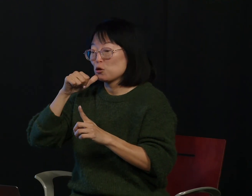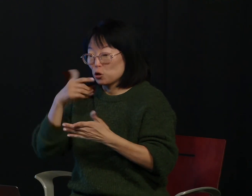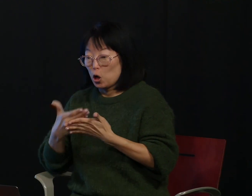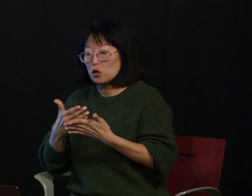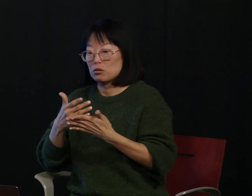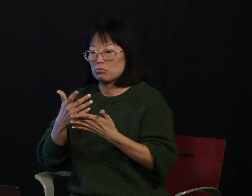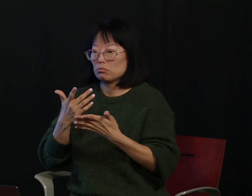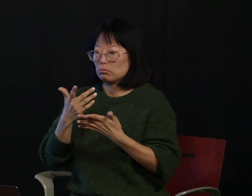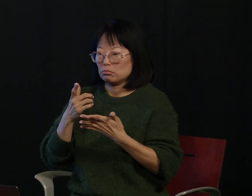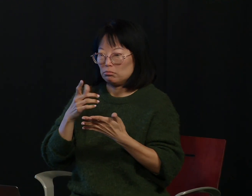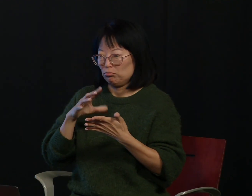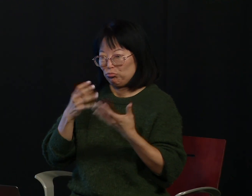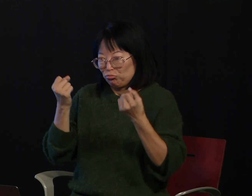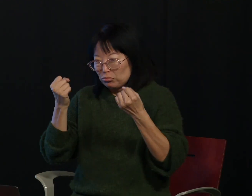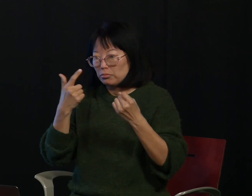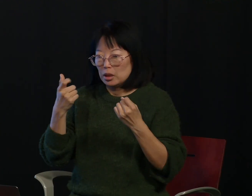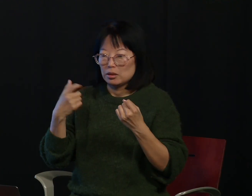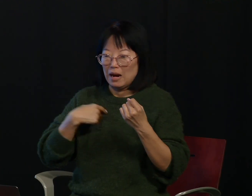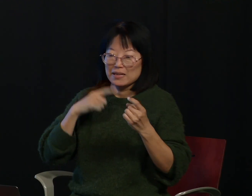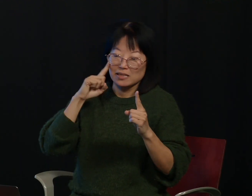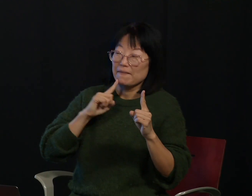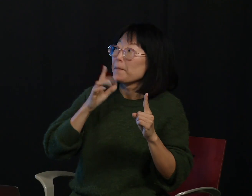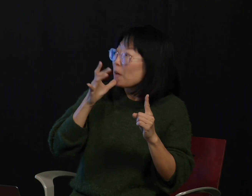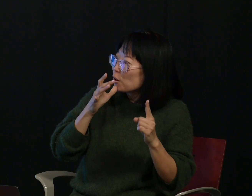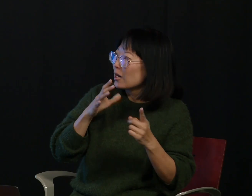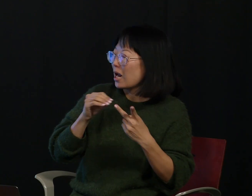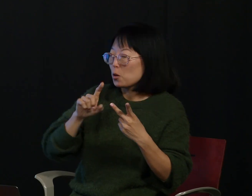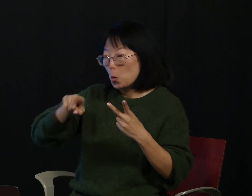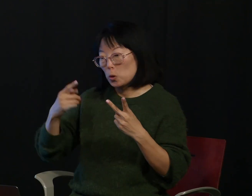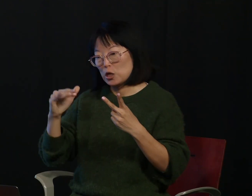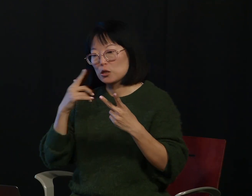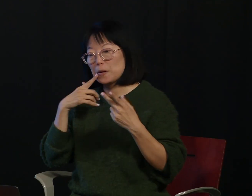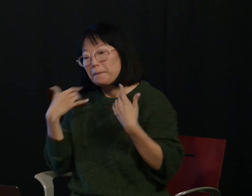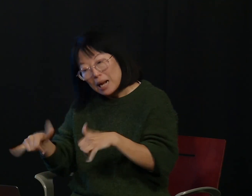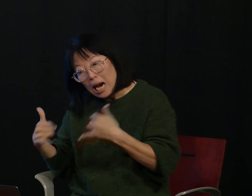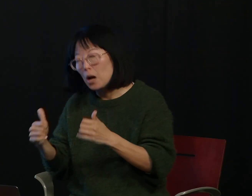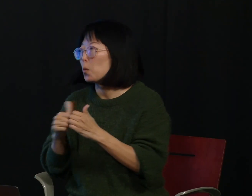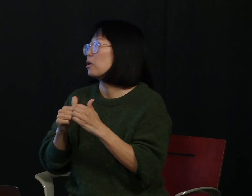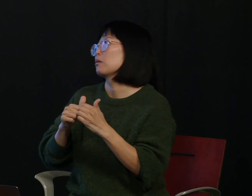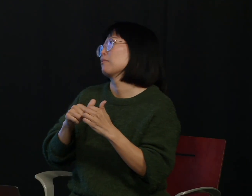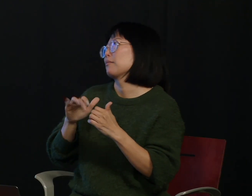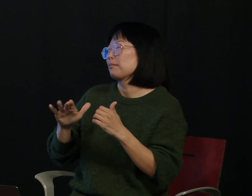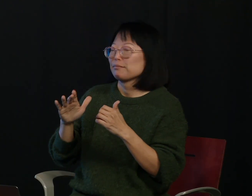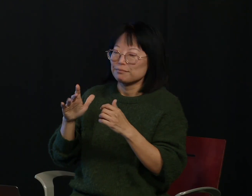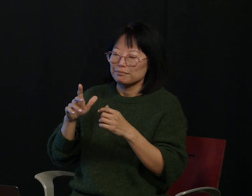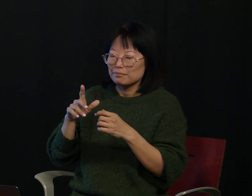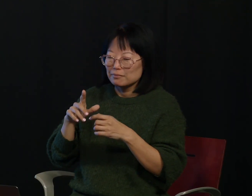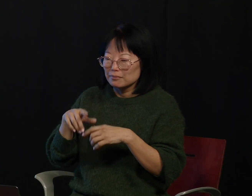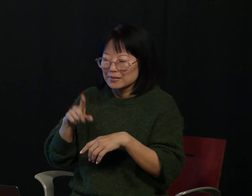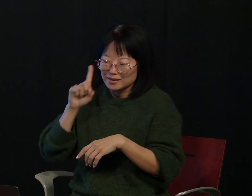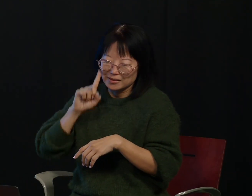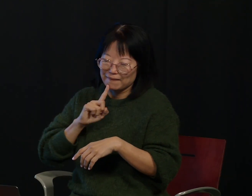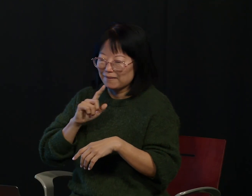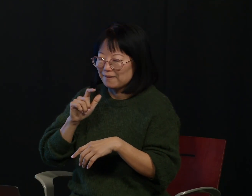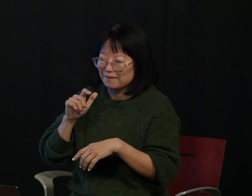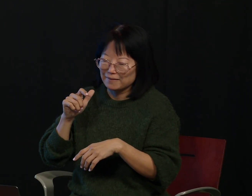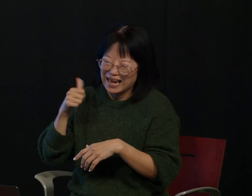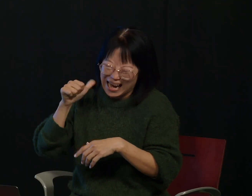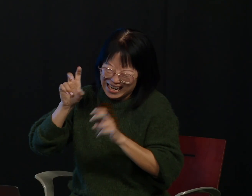hearing daughter signs because she has a deaf mother, and the only child she plays with is the deaf aunt, I